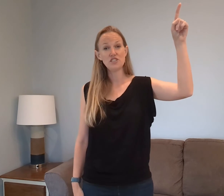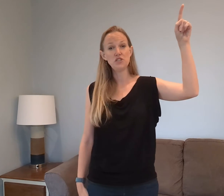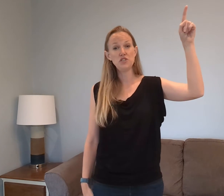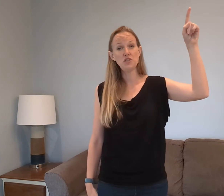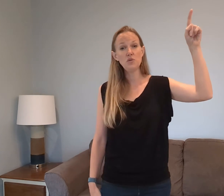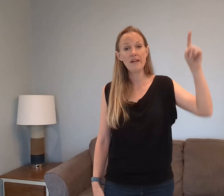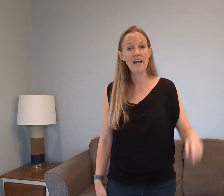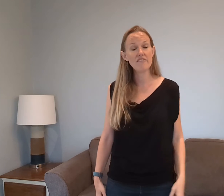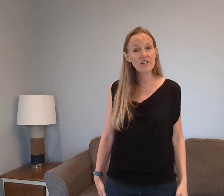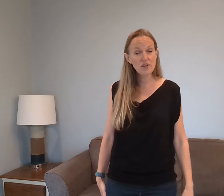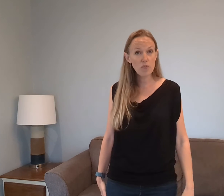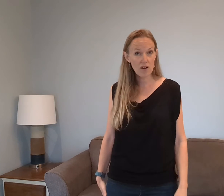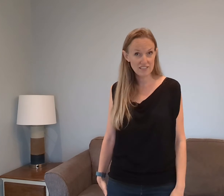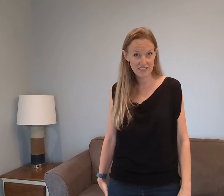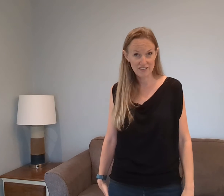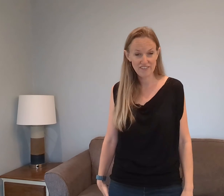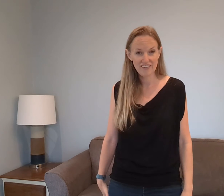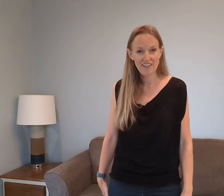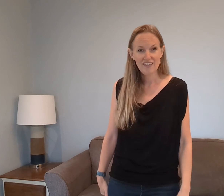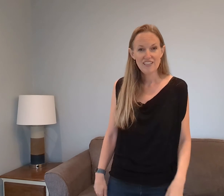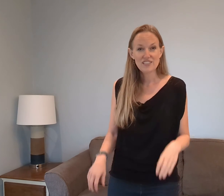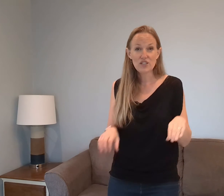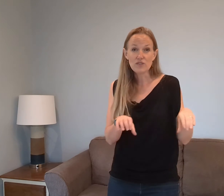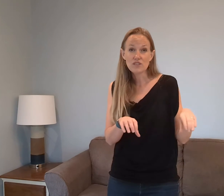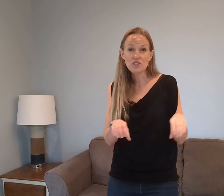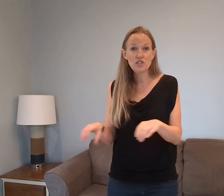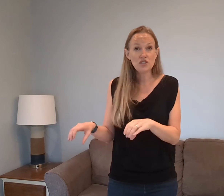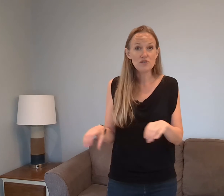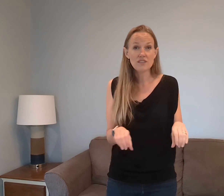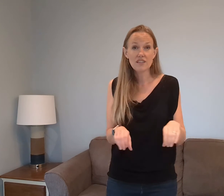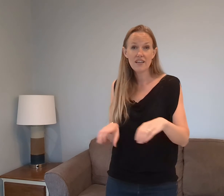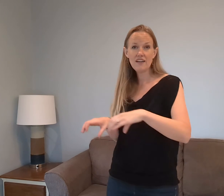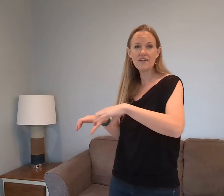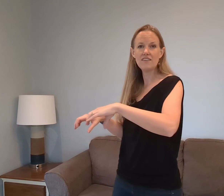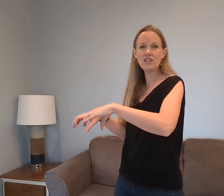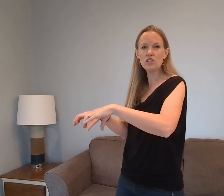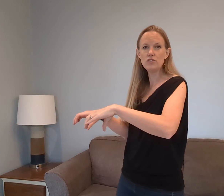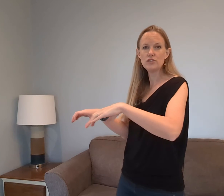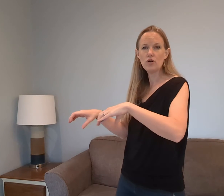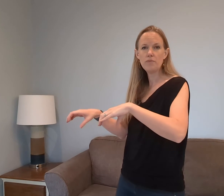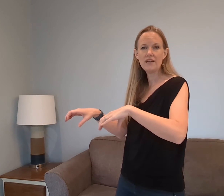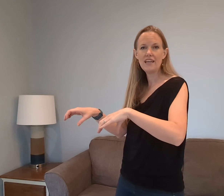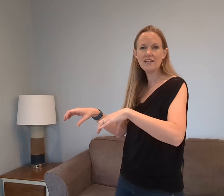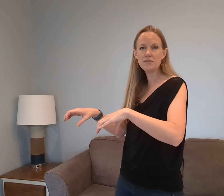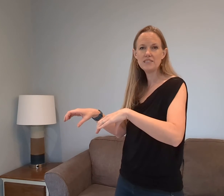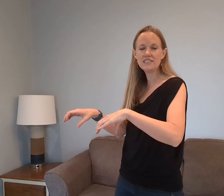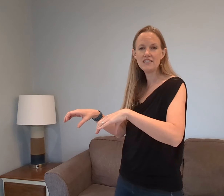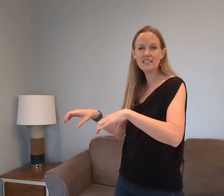to do whatever you want to. So do. Okay, you have kind of a loose, open hand position like